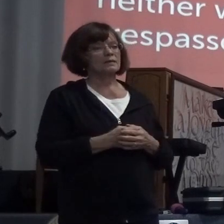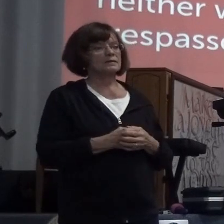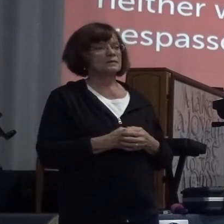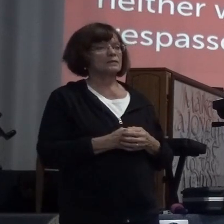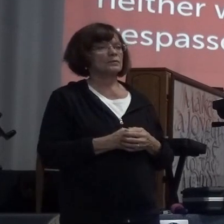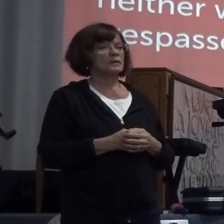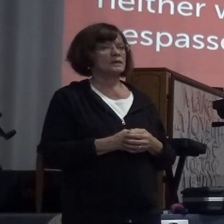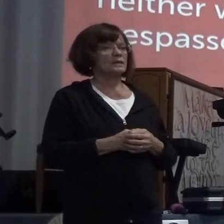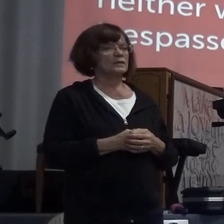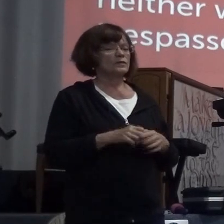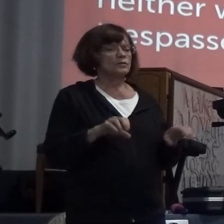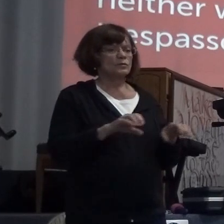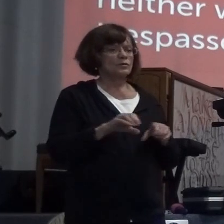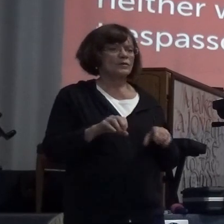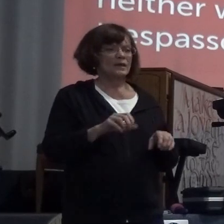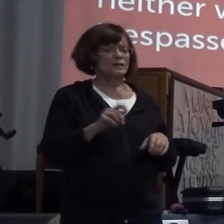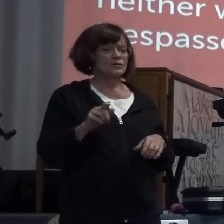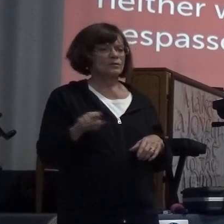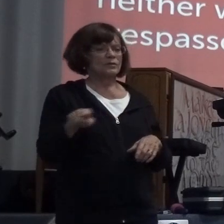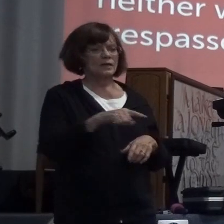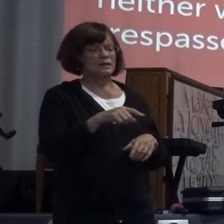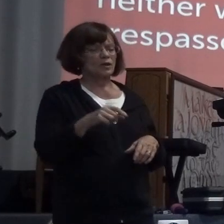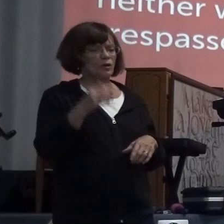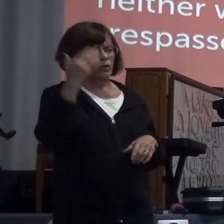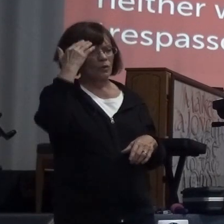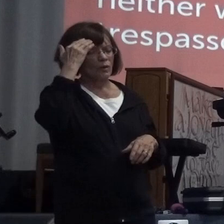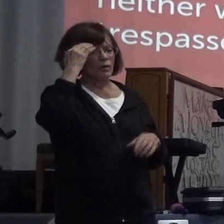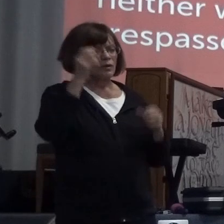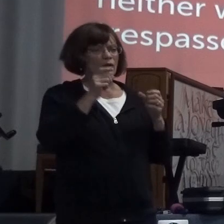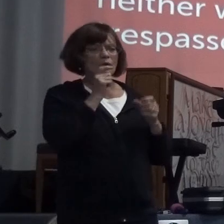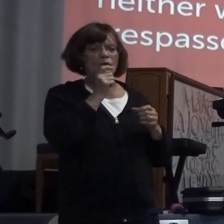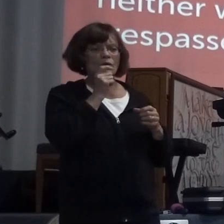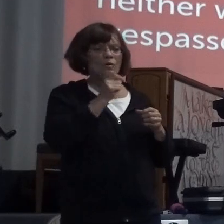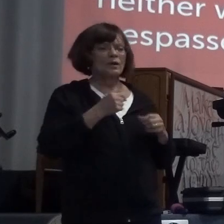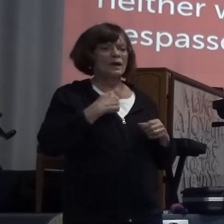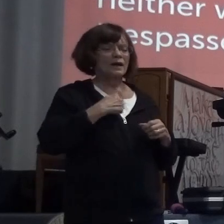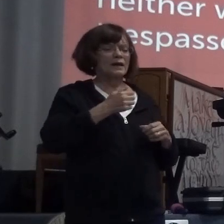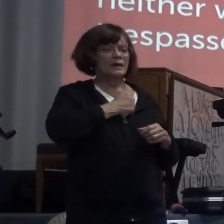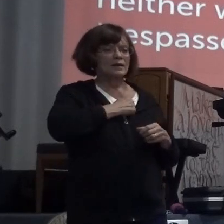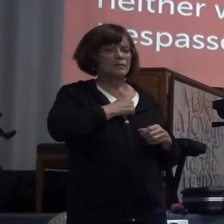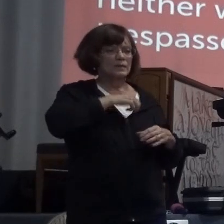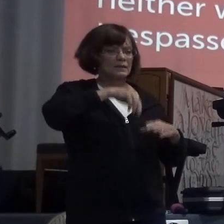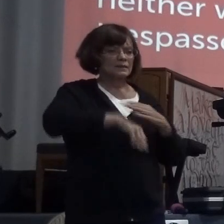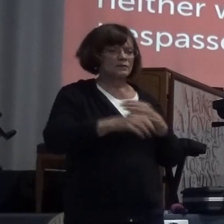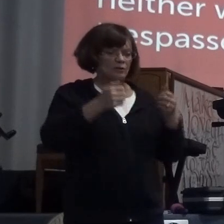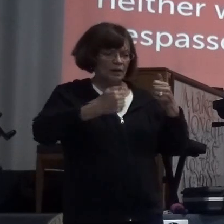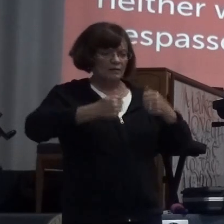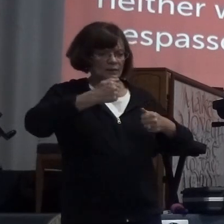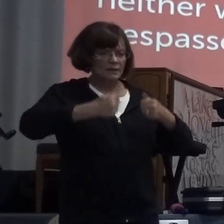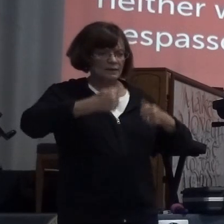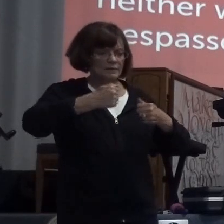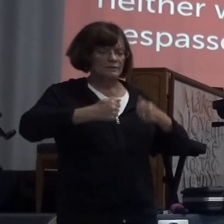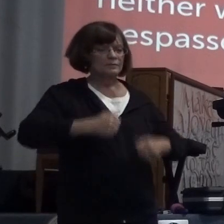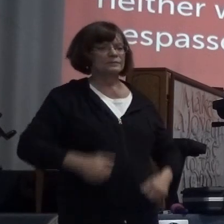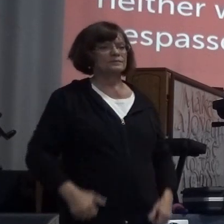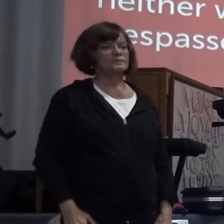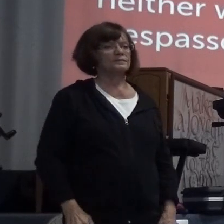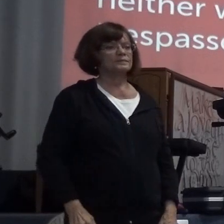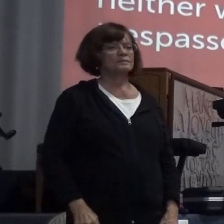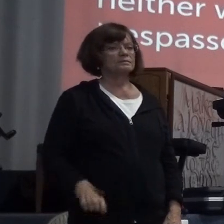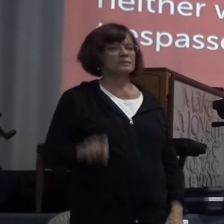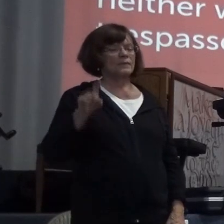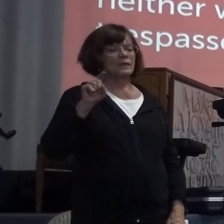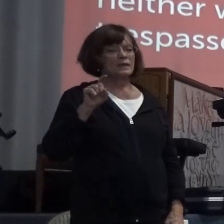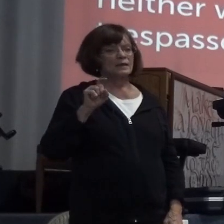off. Do they know who I am? Or I'm in a hurry. I got something to do. Well, my time isn't any more valuable than their time. We